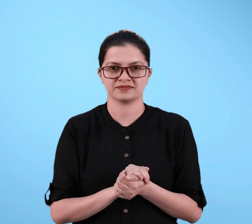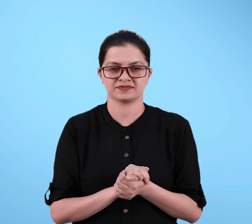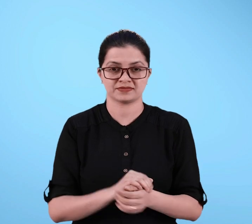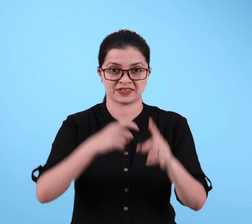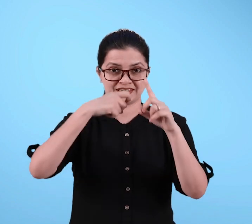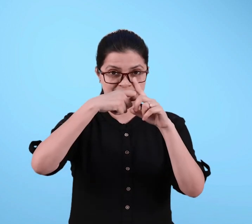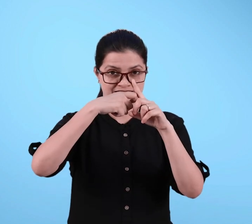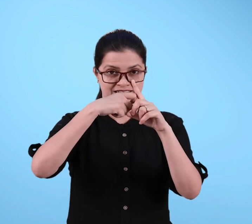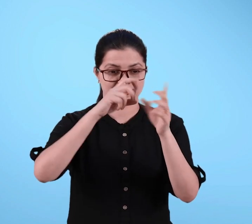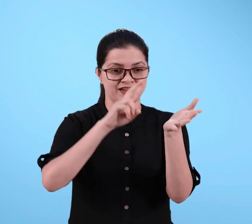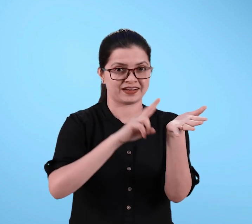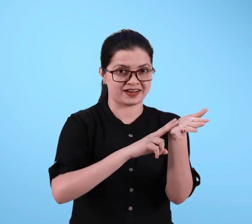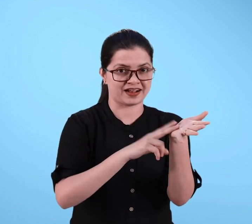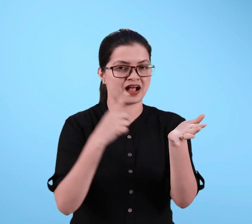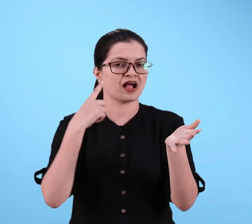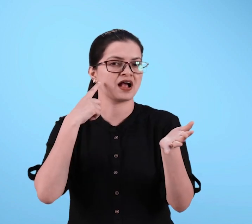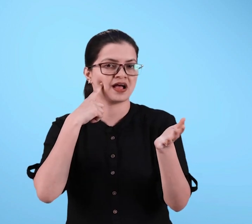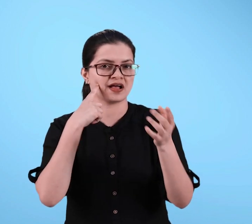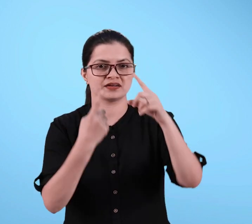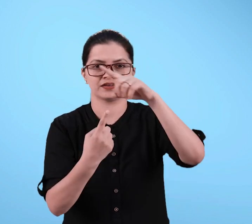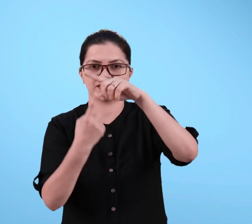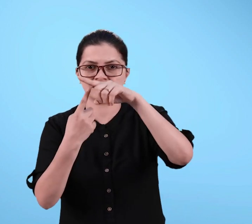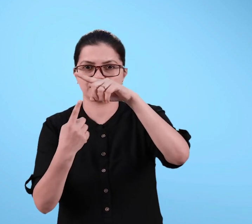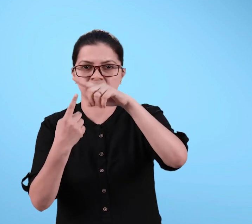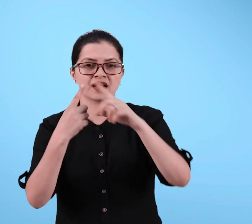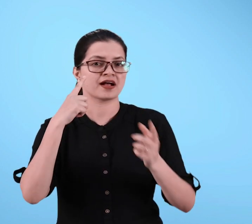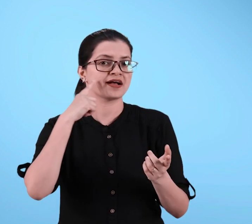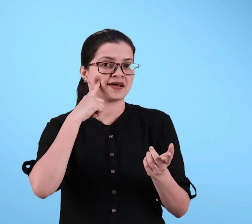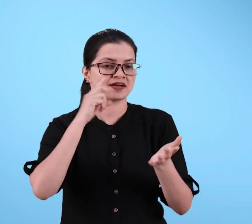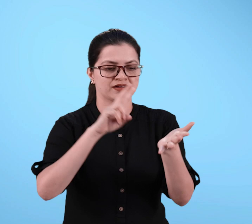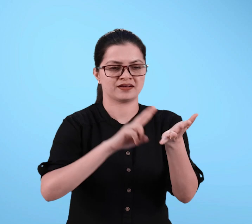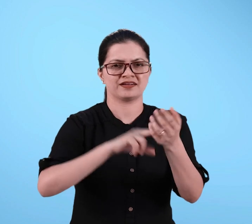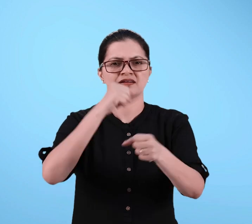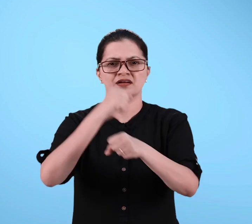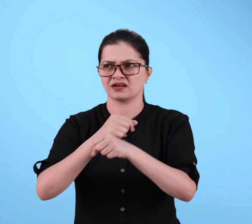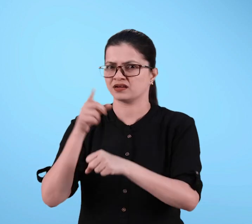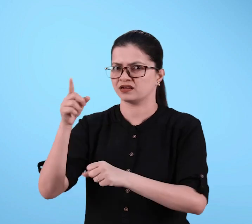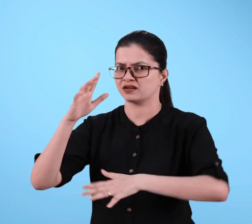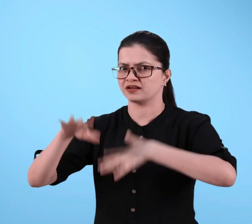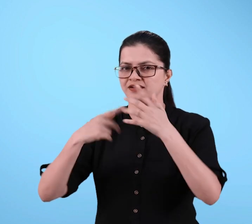Shows Figure weaving with paper 3.12 strips. shows weaving with paper strips.